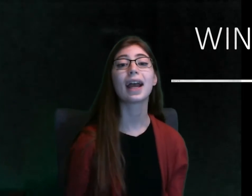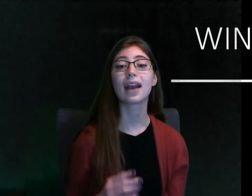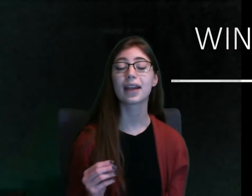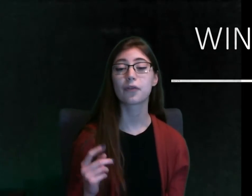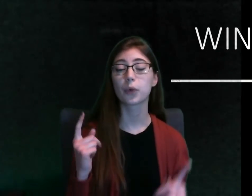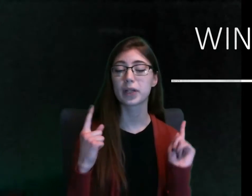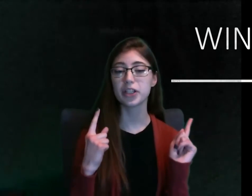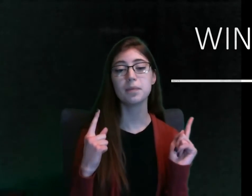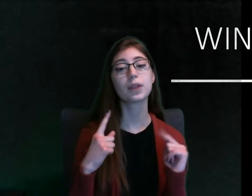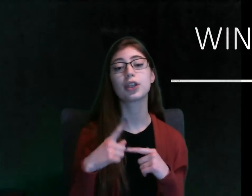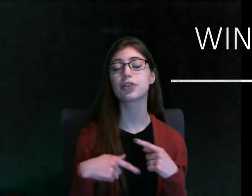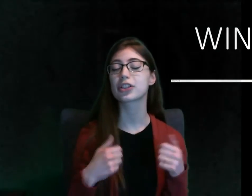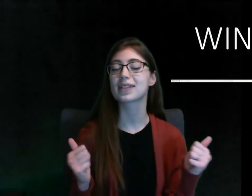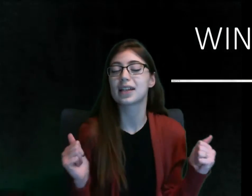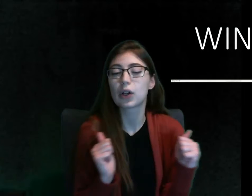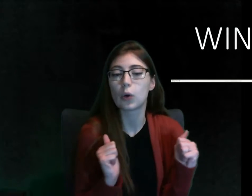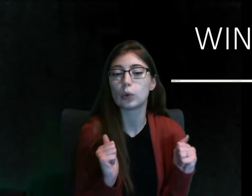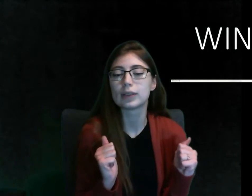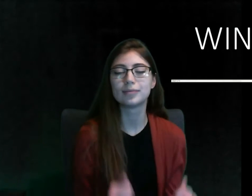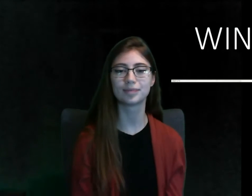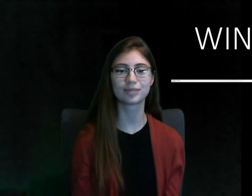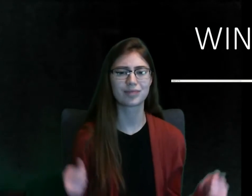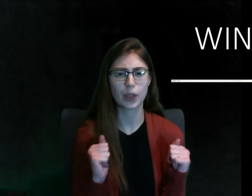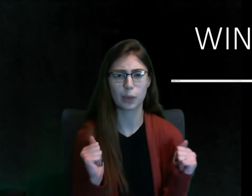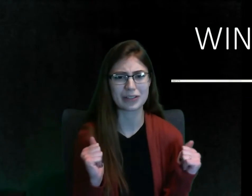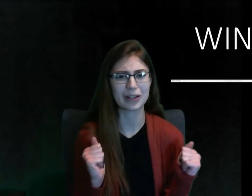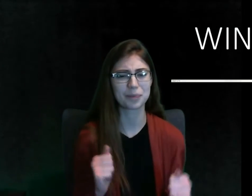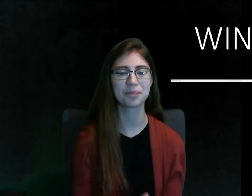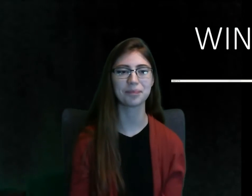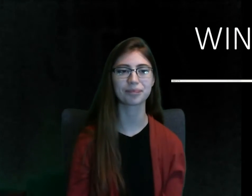And for winter, you'll just sign cold. Winter.